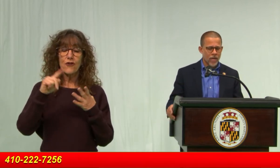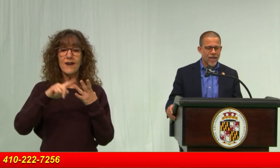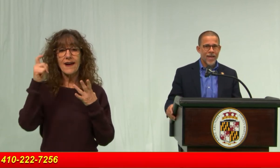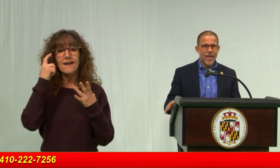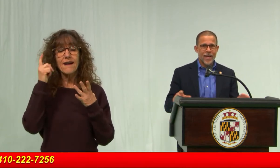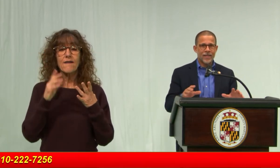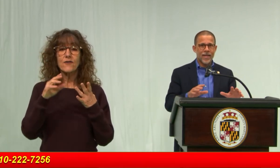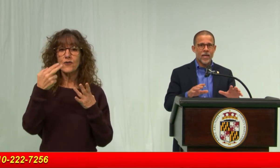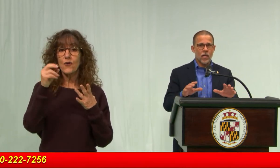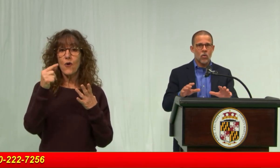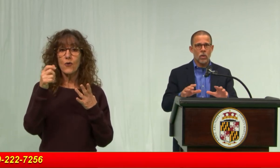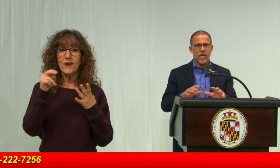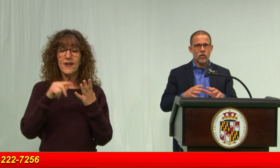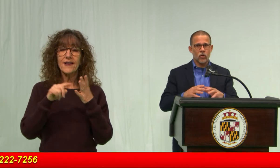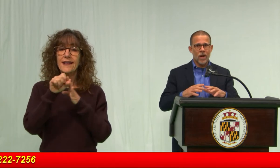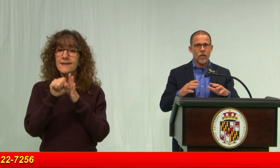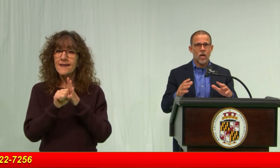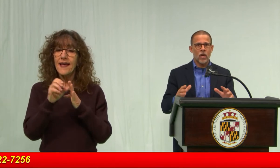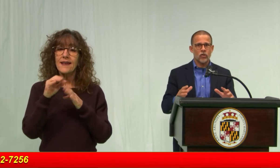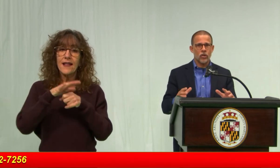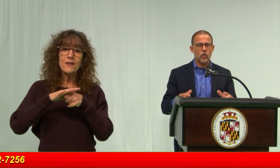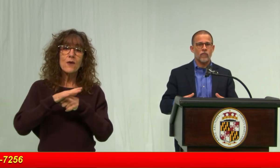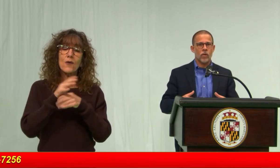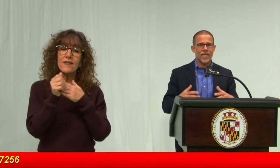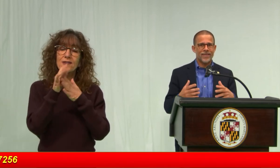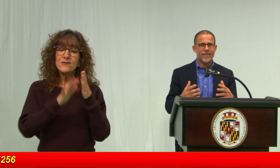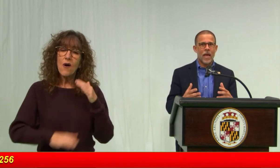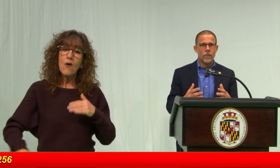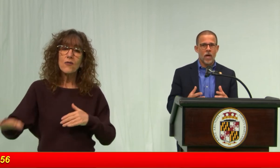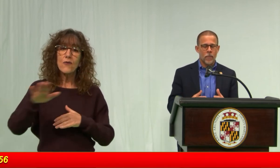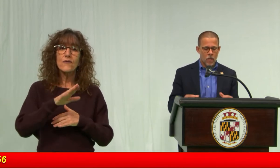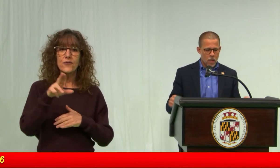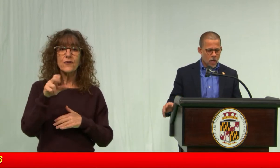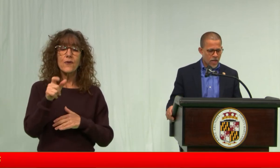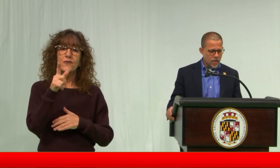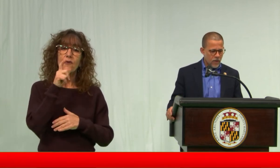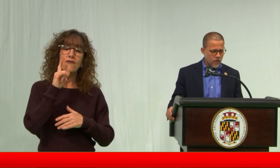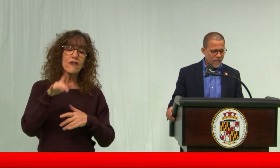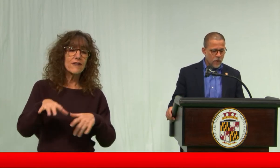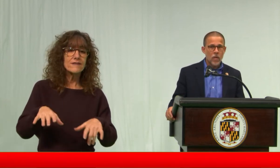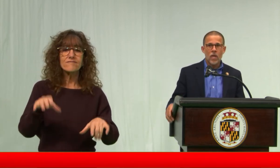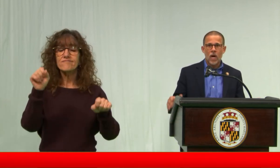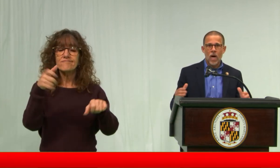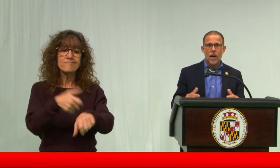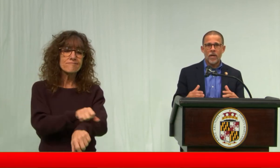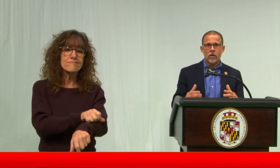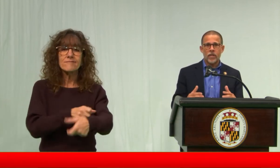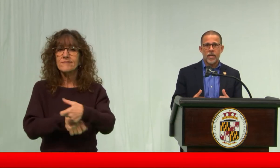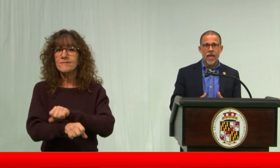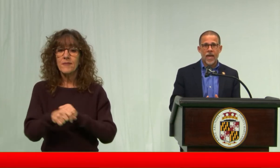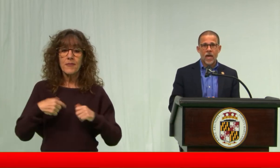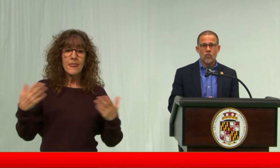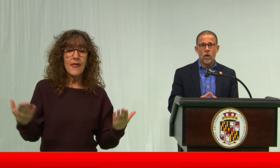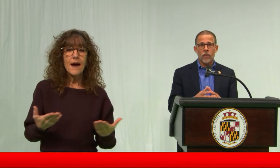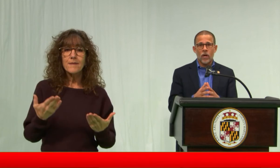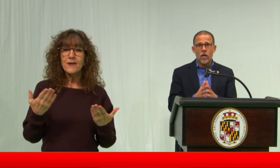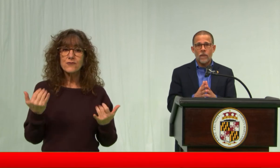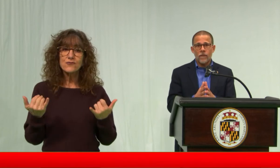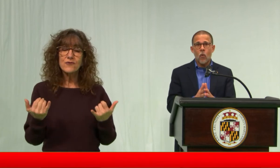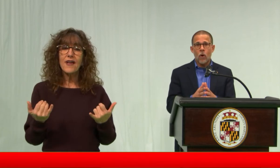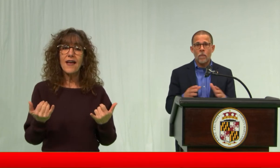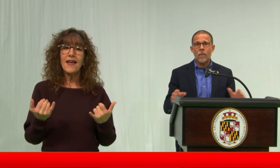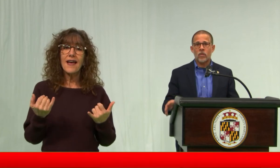Governor Hogan, and state and local leaders around the country who've really stepped up in this effort. I'm here today as one of